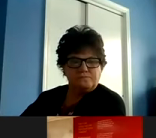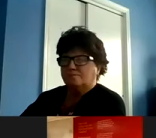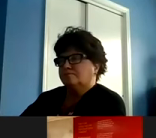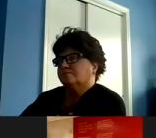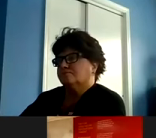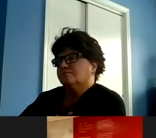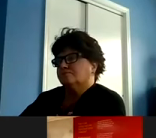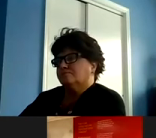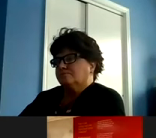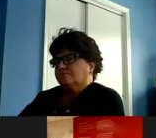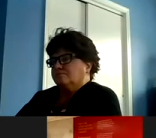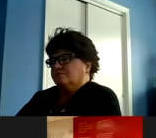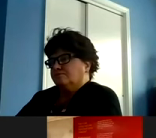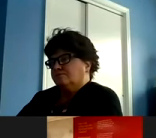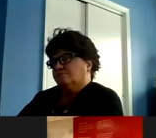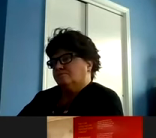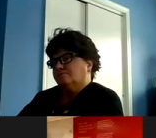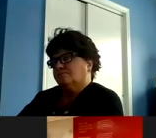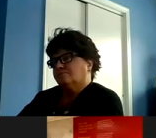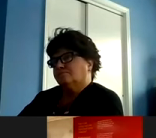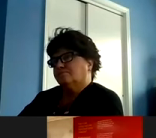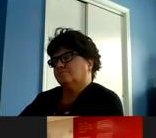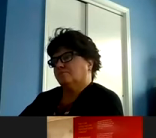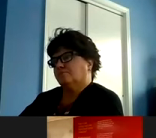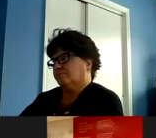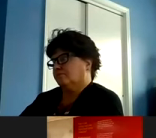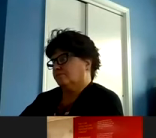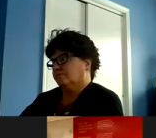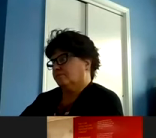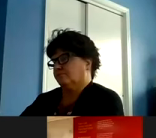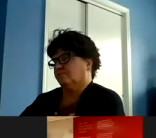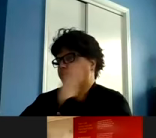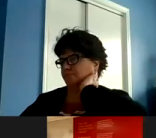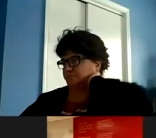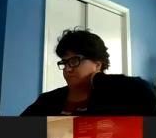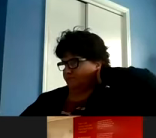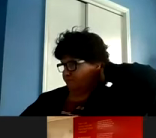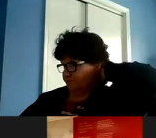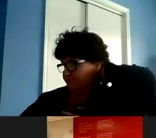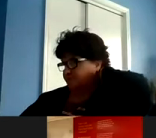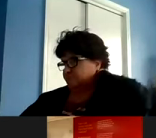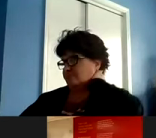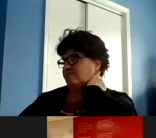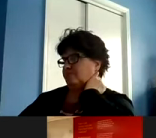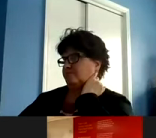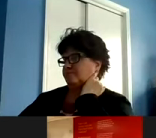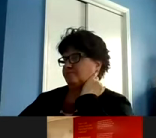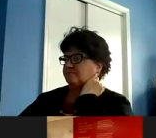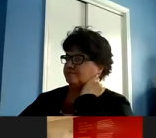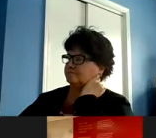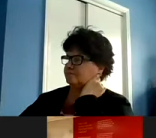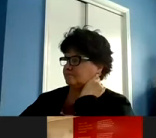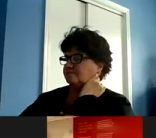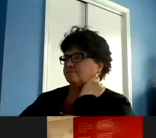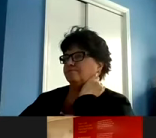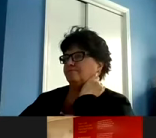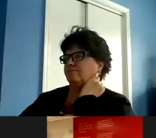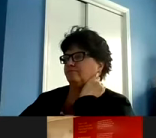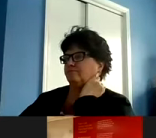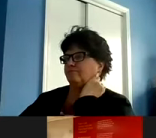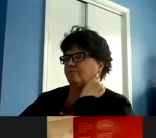The time had come for the really big paddle along the shores of the Ganges River in East Pakistan at Notre